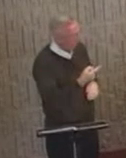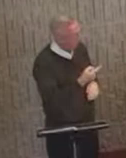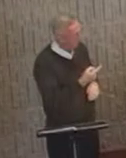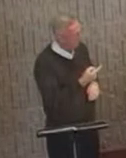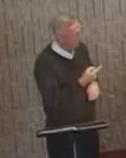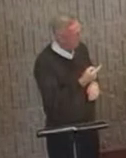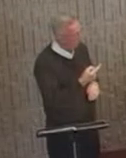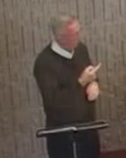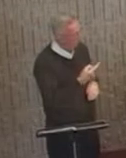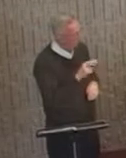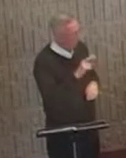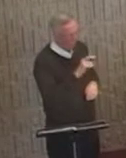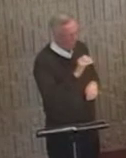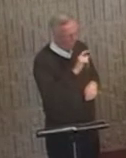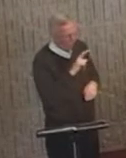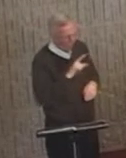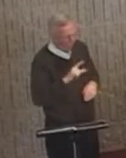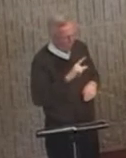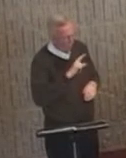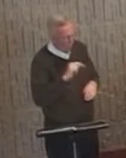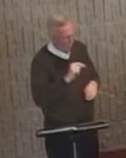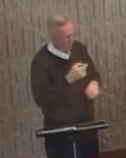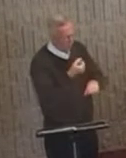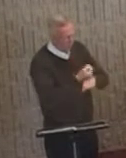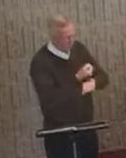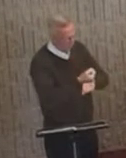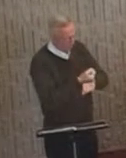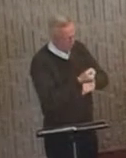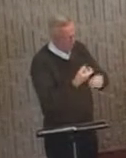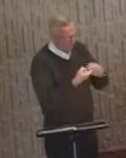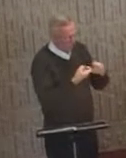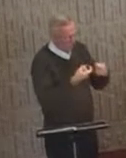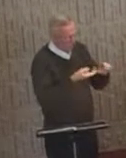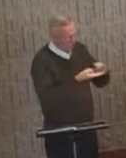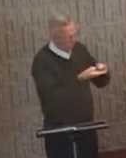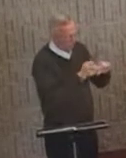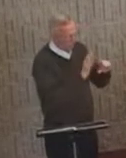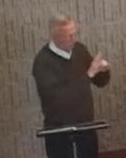the stone from its grave away."